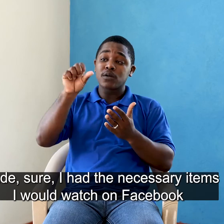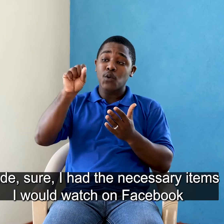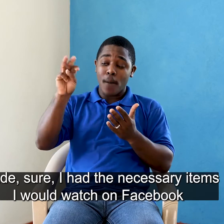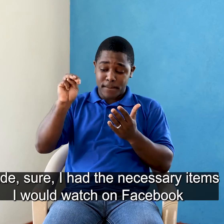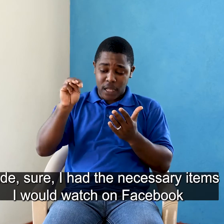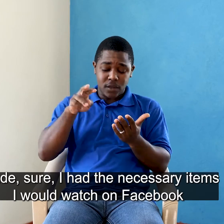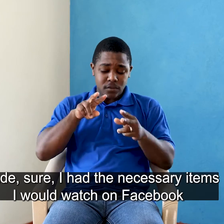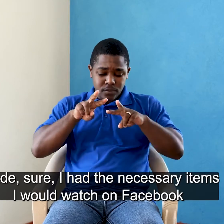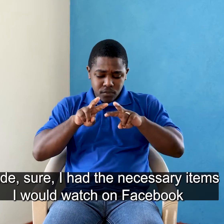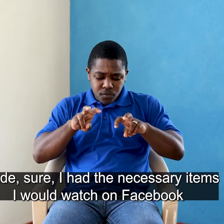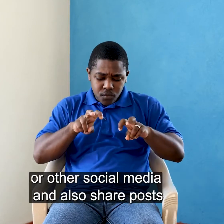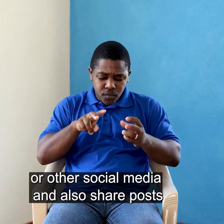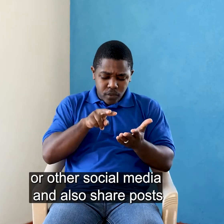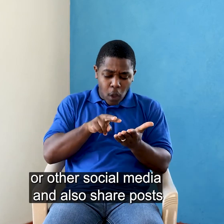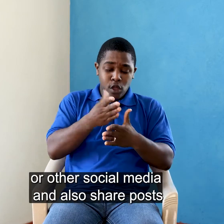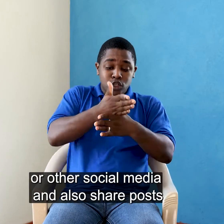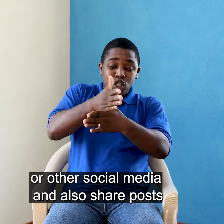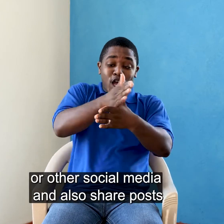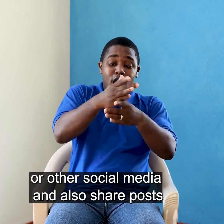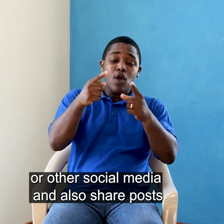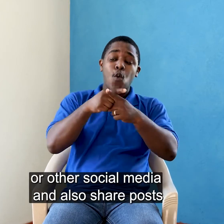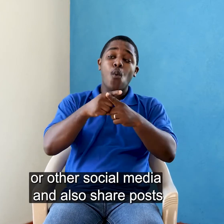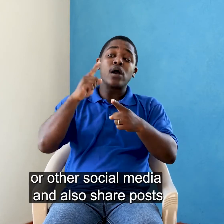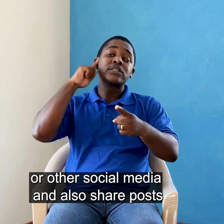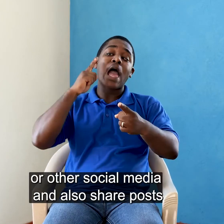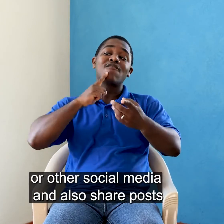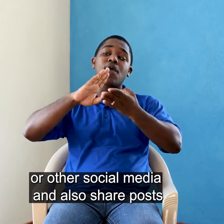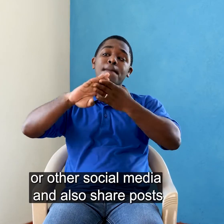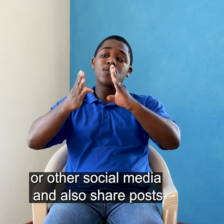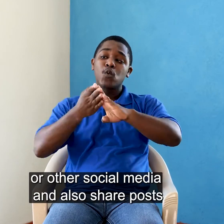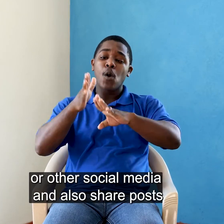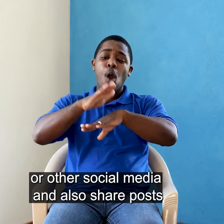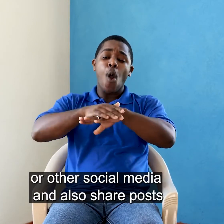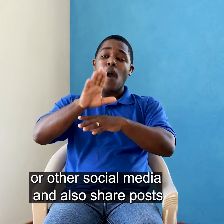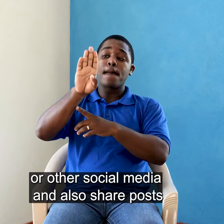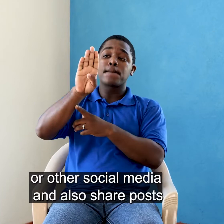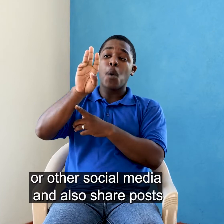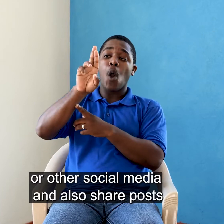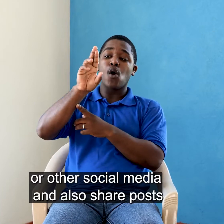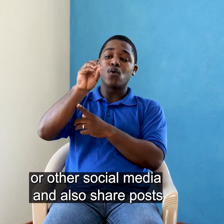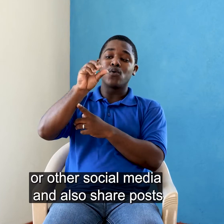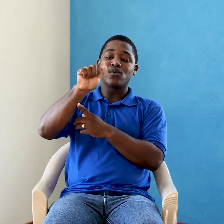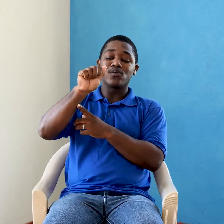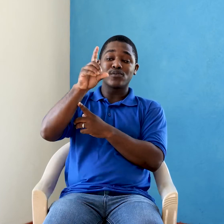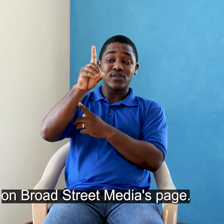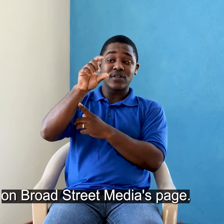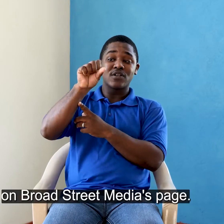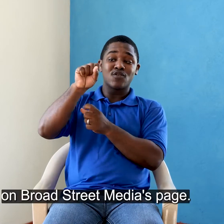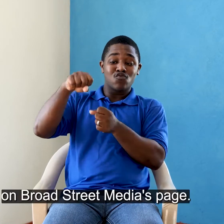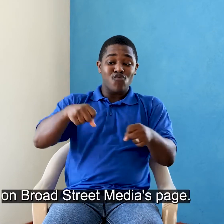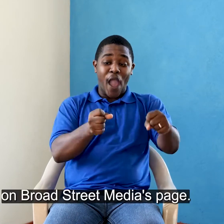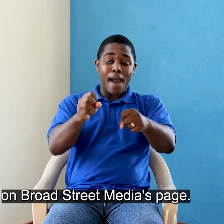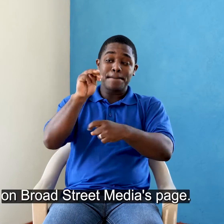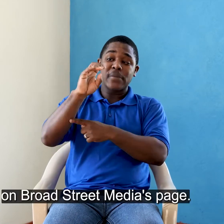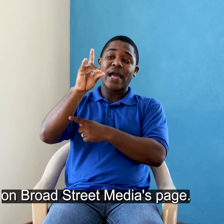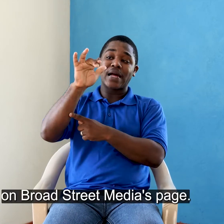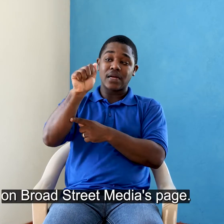on Facebook or other social media and also share posts on Broad Street